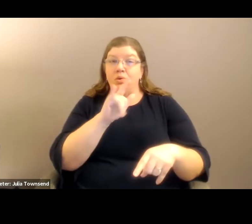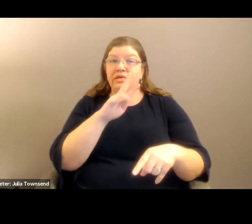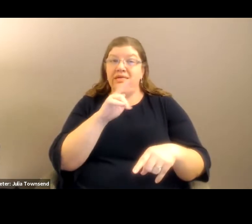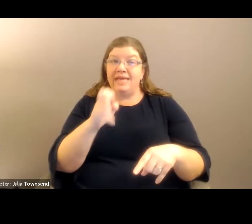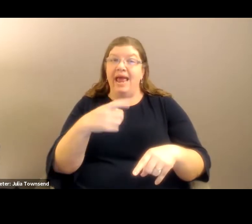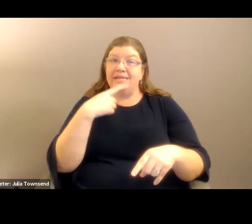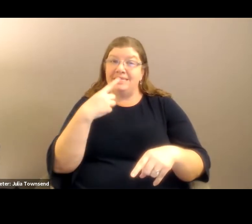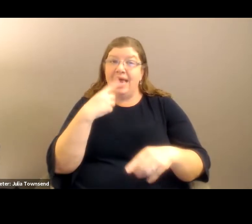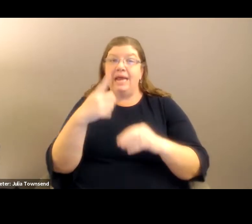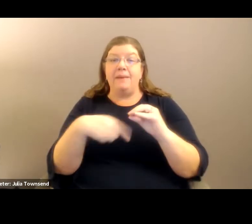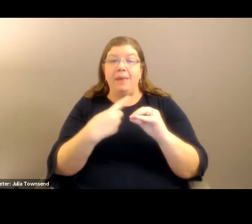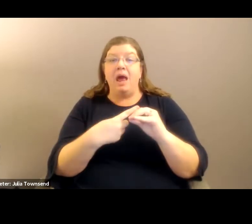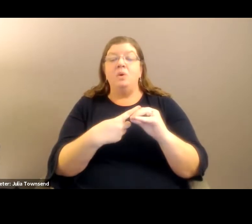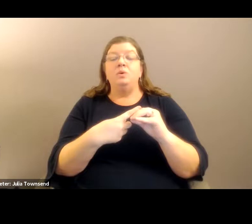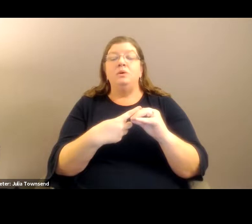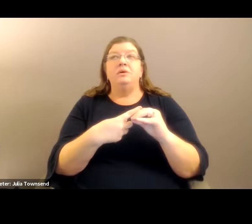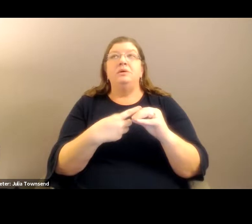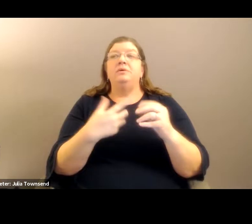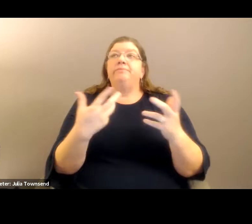about, the